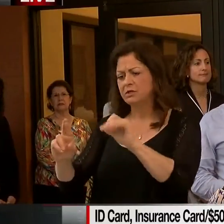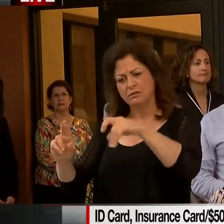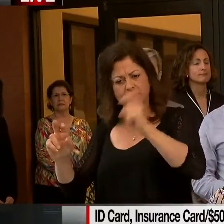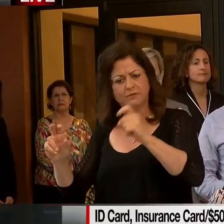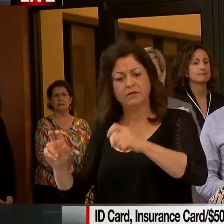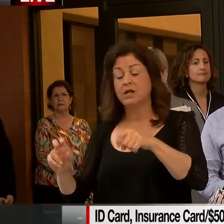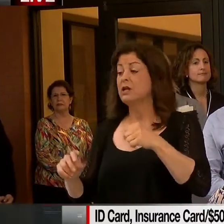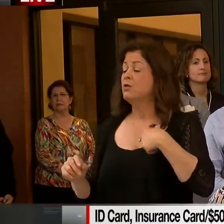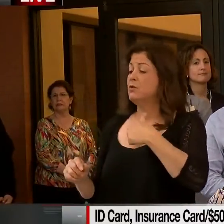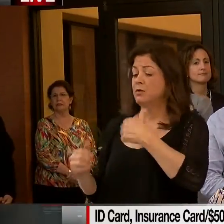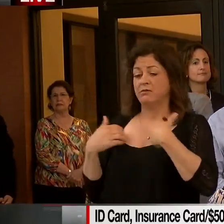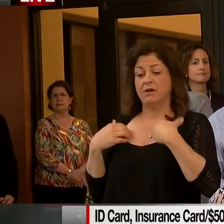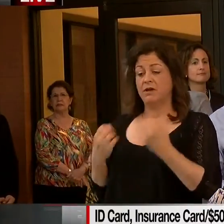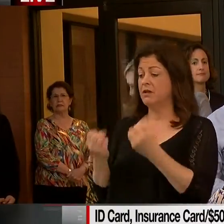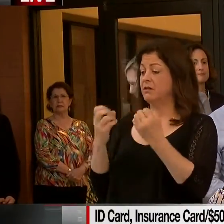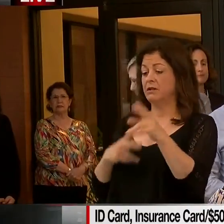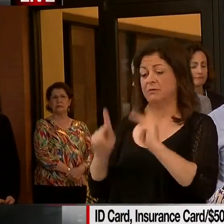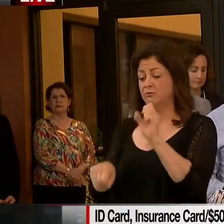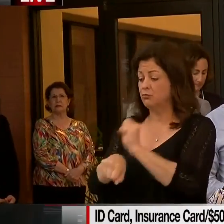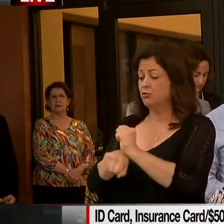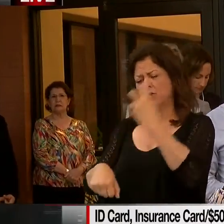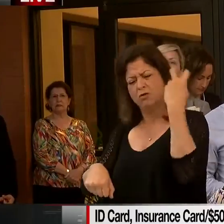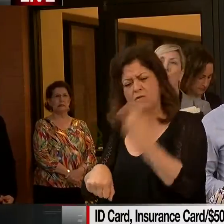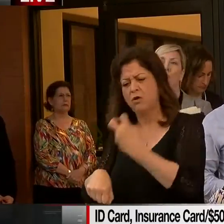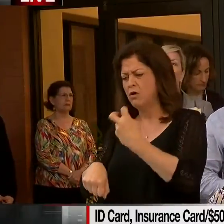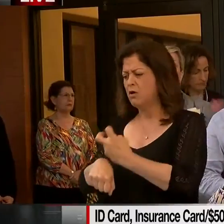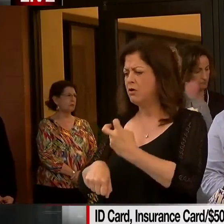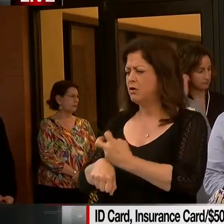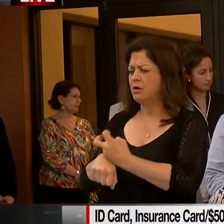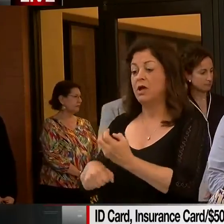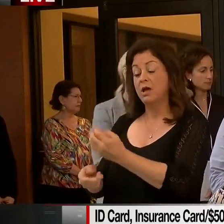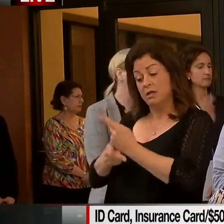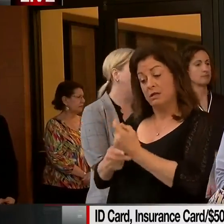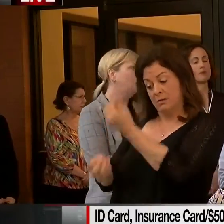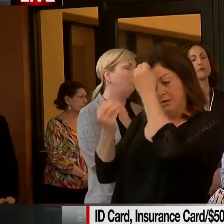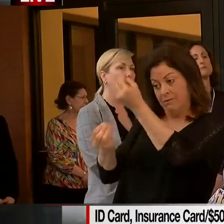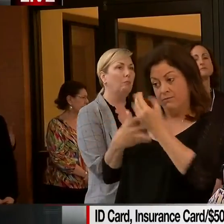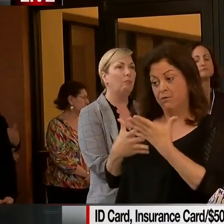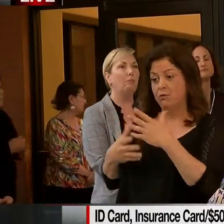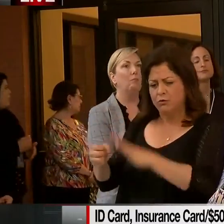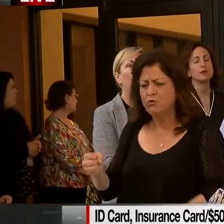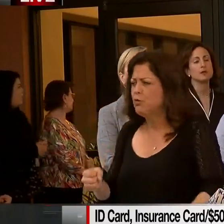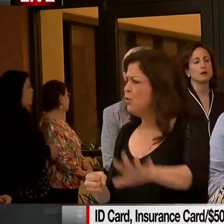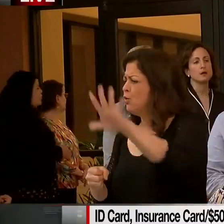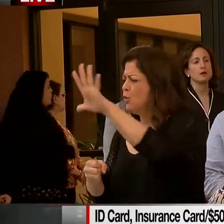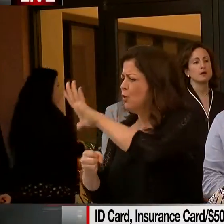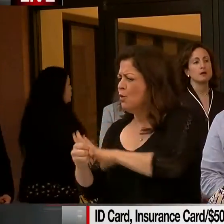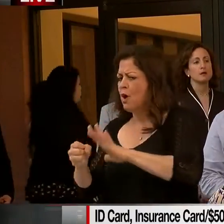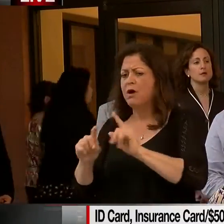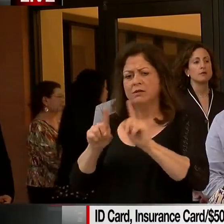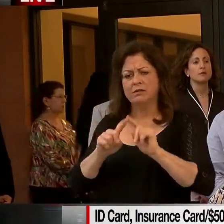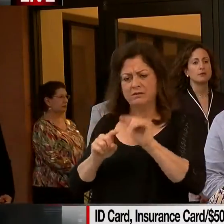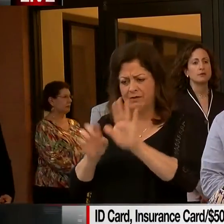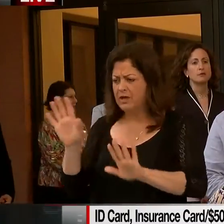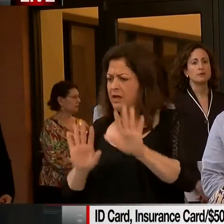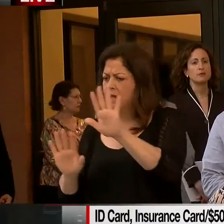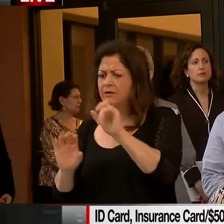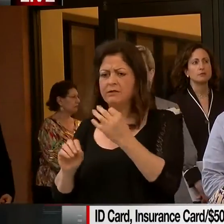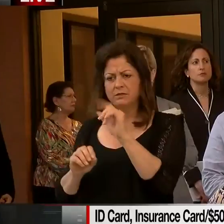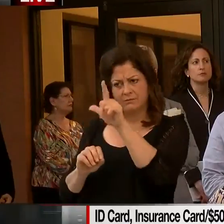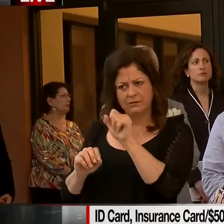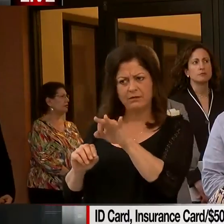hard, keeping the administration informed on concerns throughout their districts. So I really appreciate the teamwork there. I appreciate the leadership that